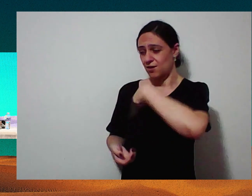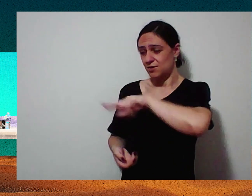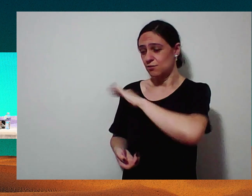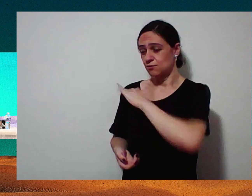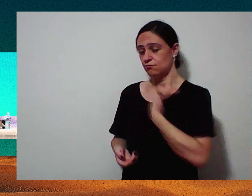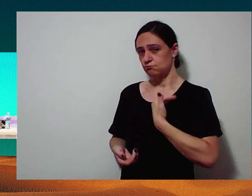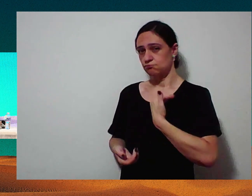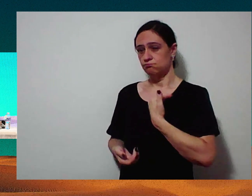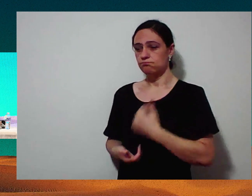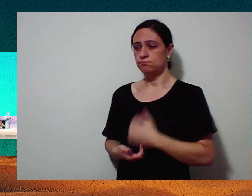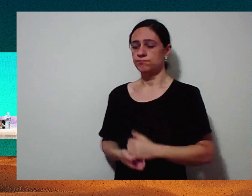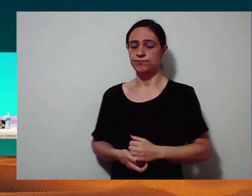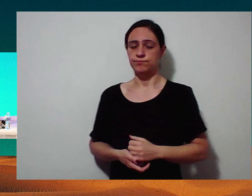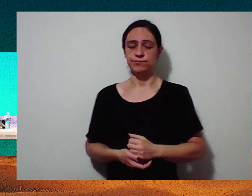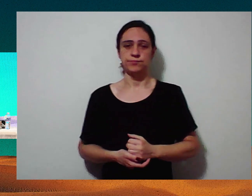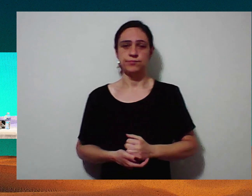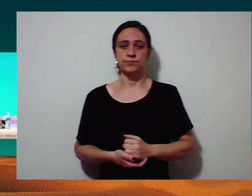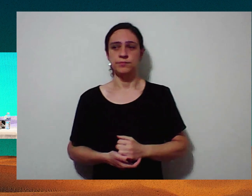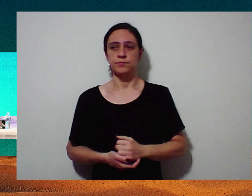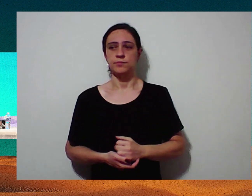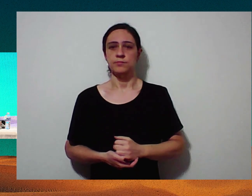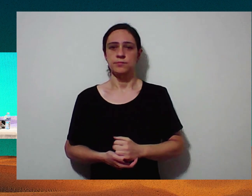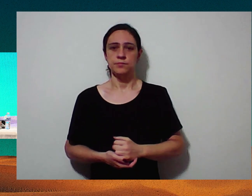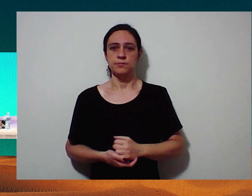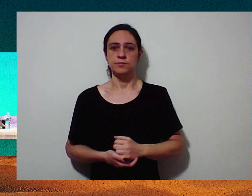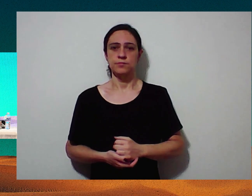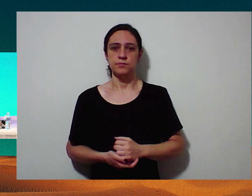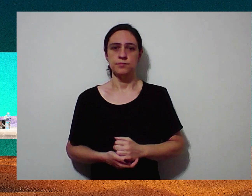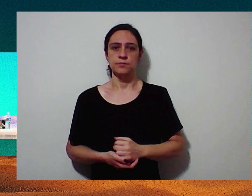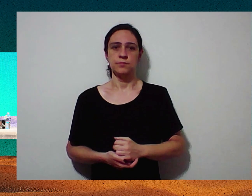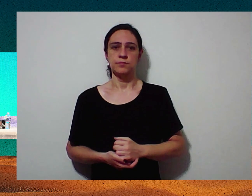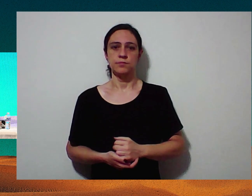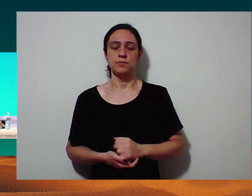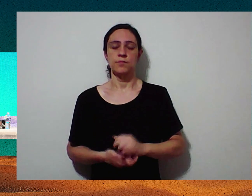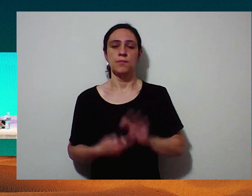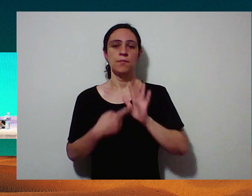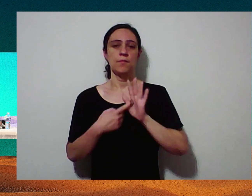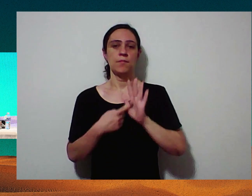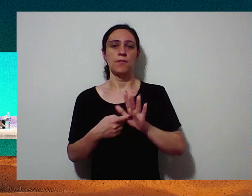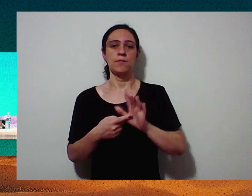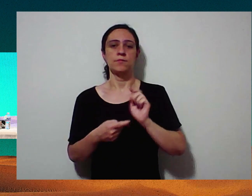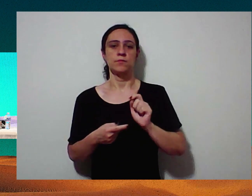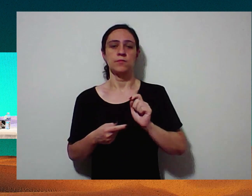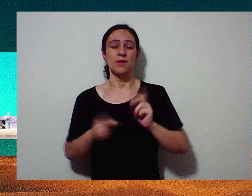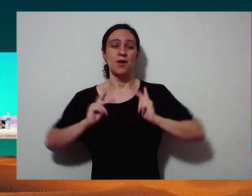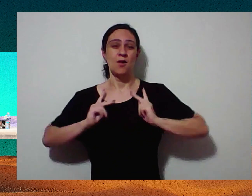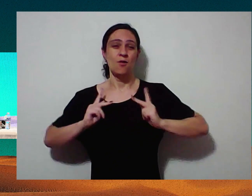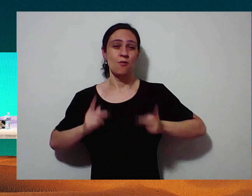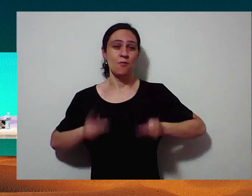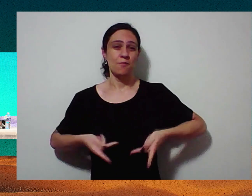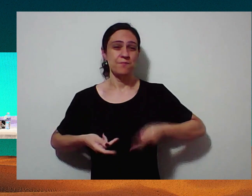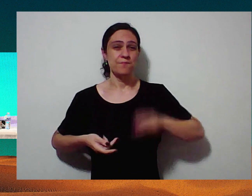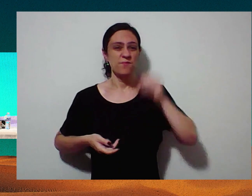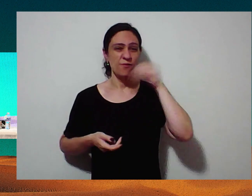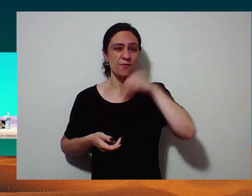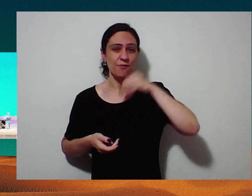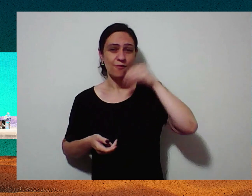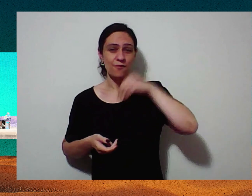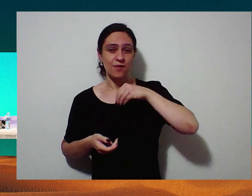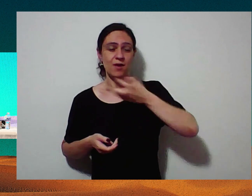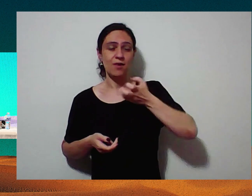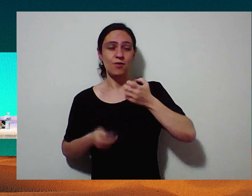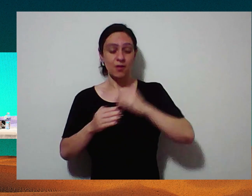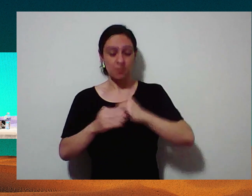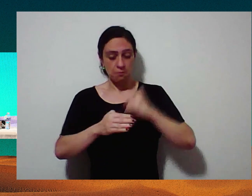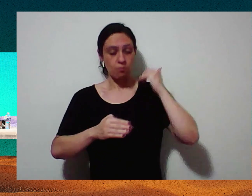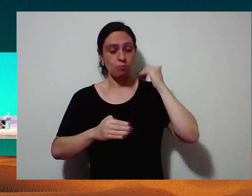what God had established into a dead religion. Mostra que o homem é muito vulnerável e a popularidade, a busca de glória para si,